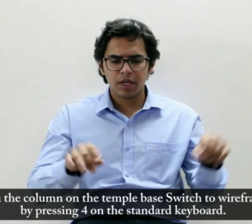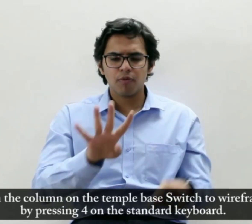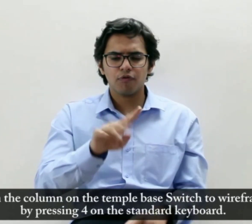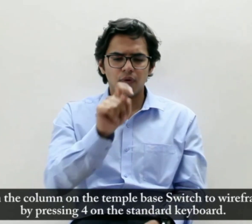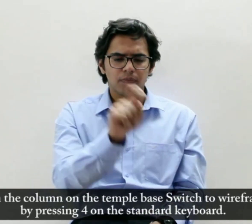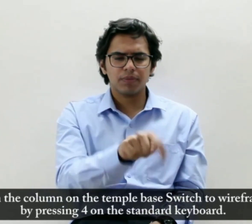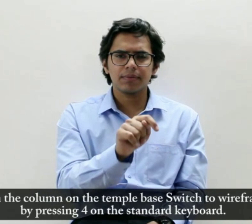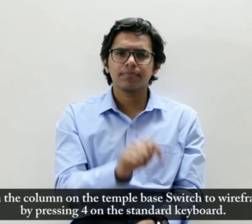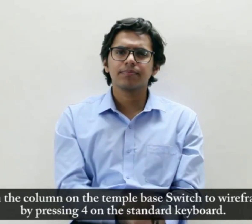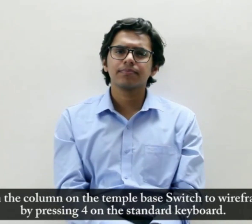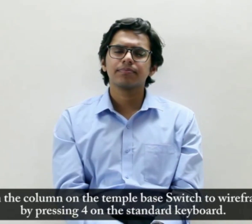standard keyboard.